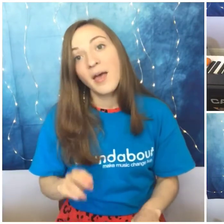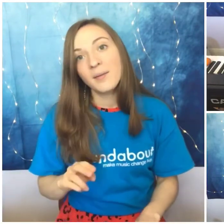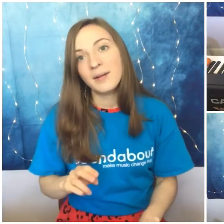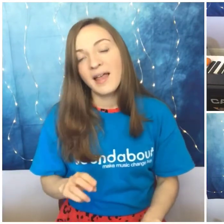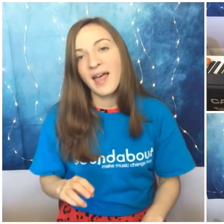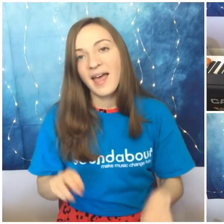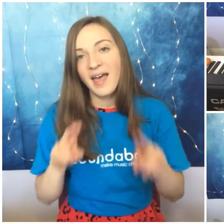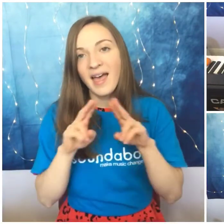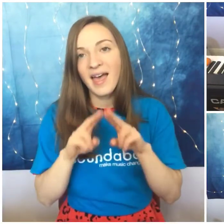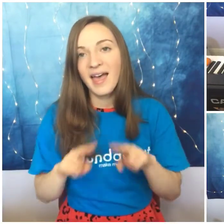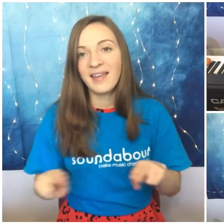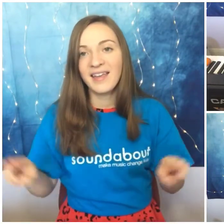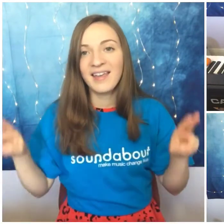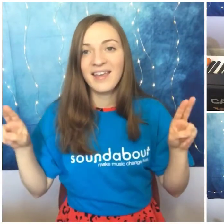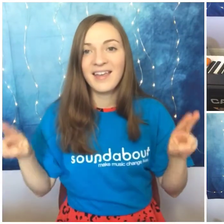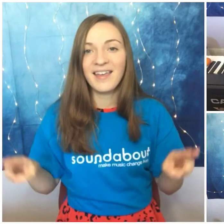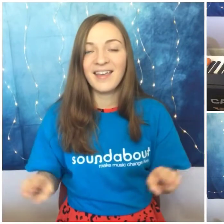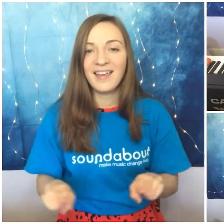music